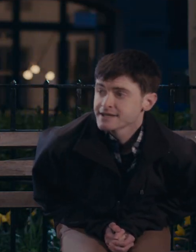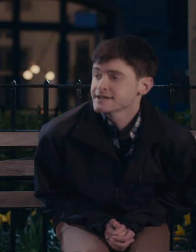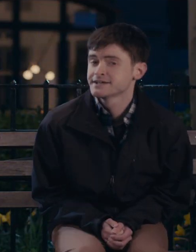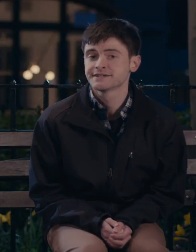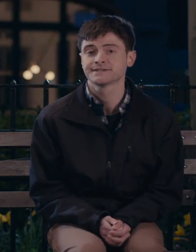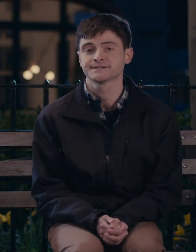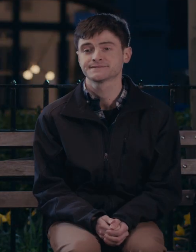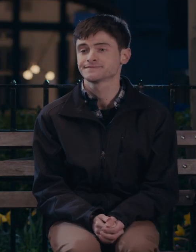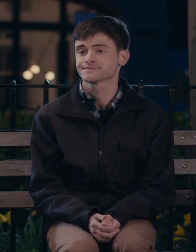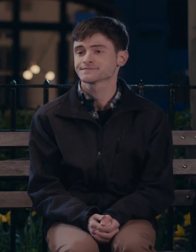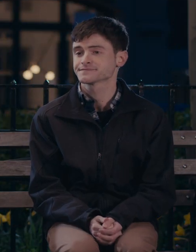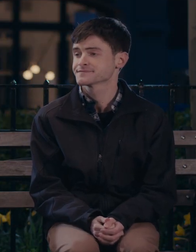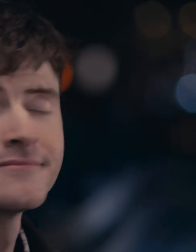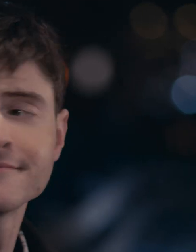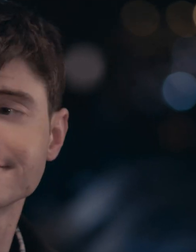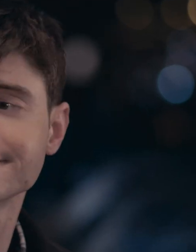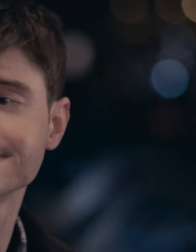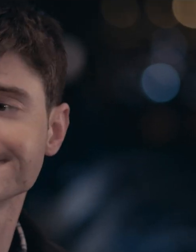A couple sits on a park bench at night.